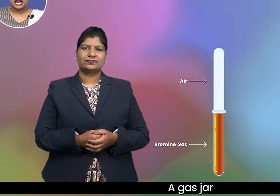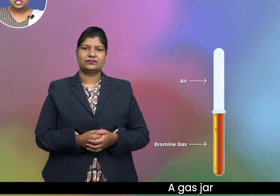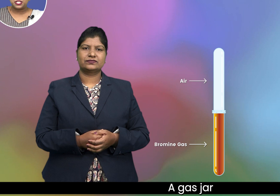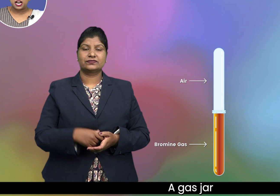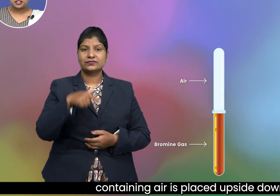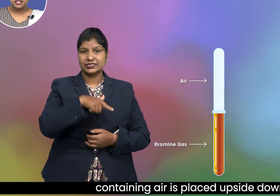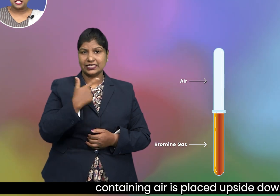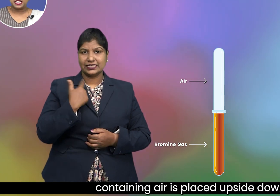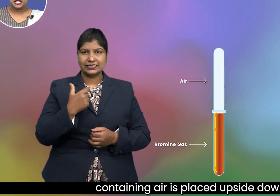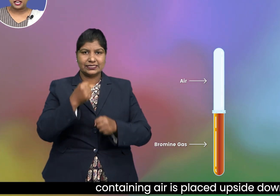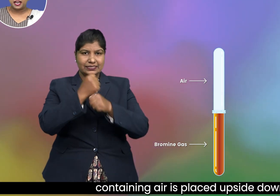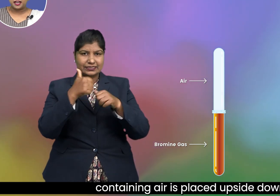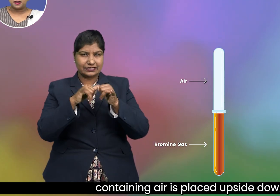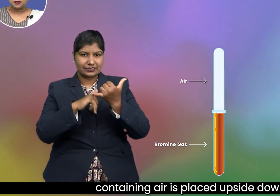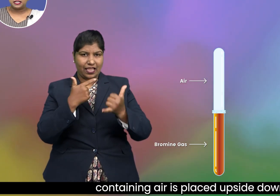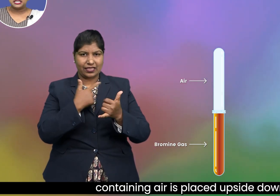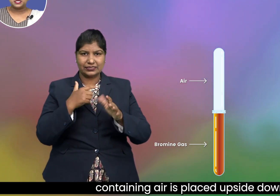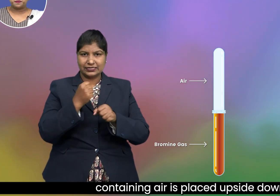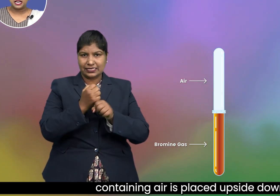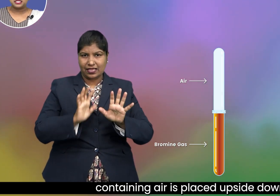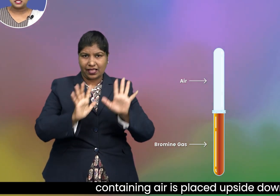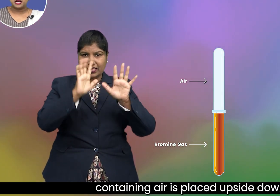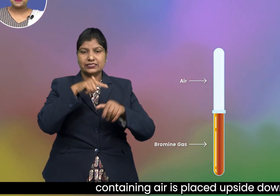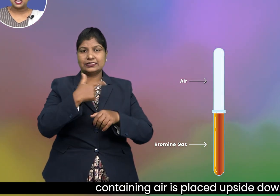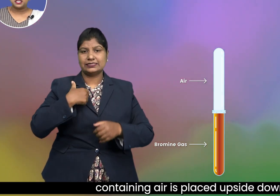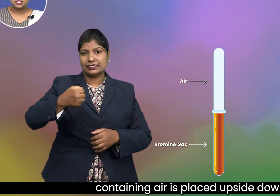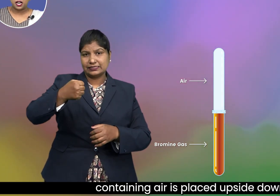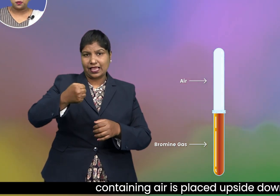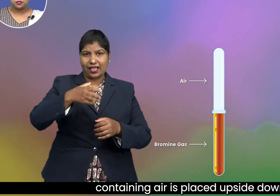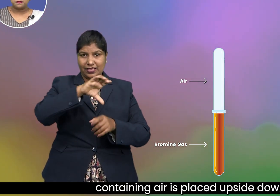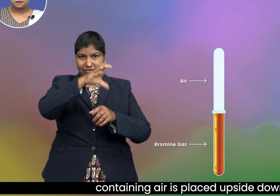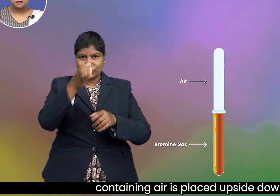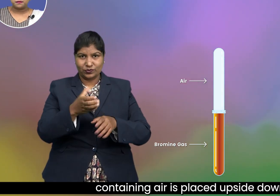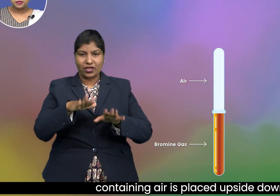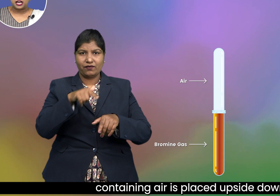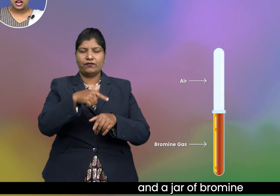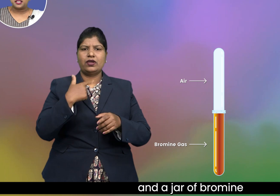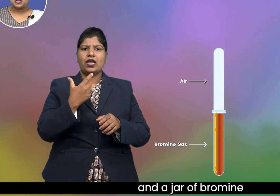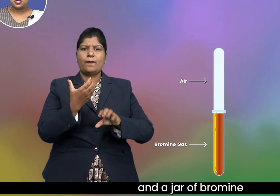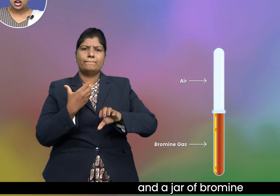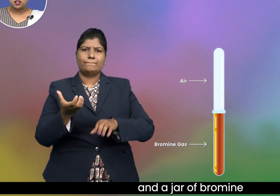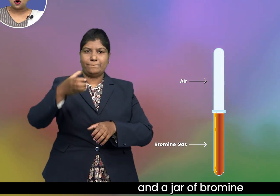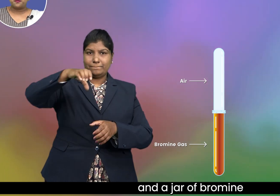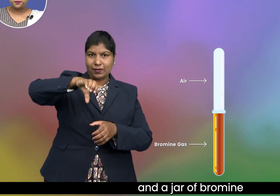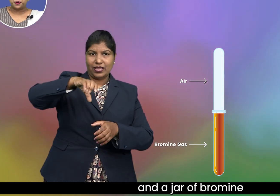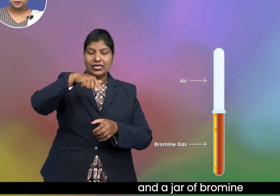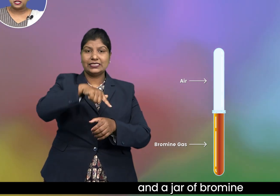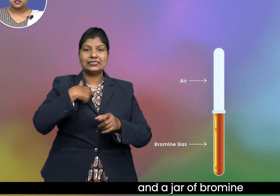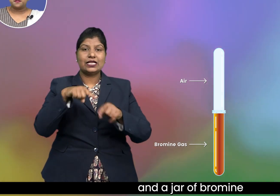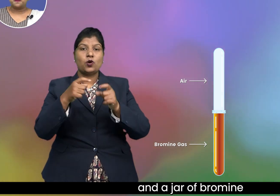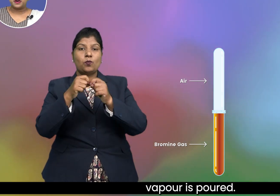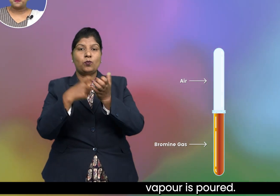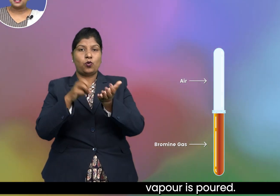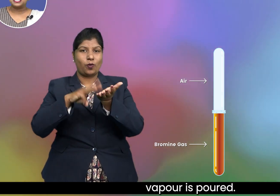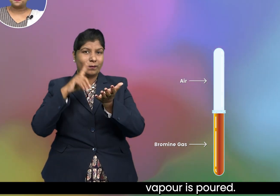A gas jar containing air is placed upside down and a jar of